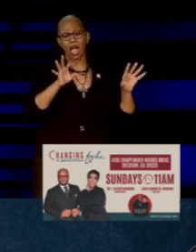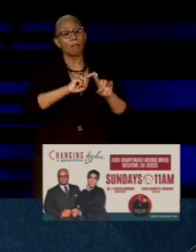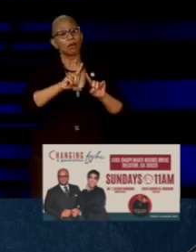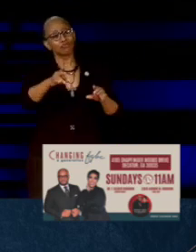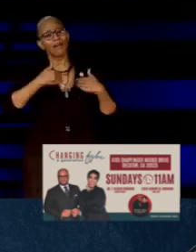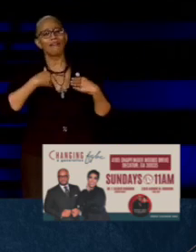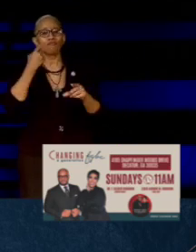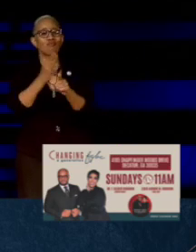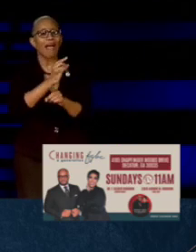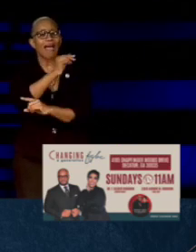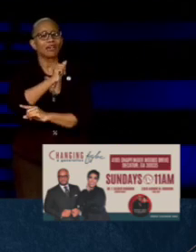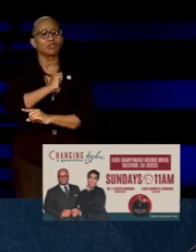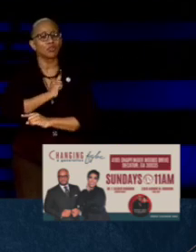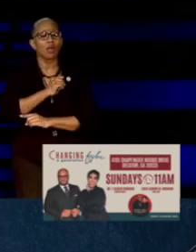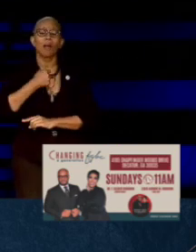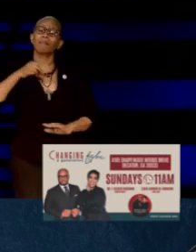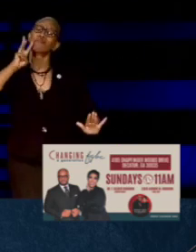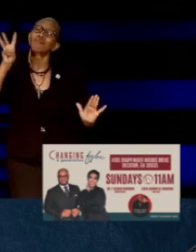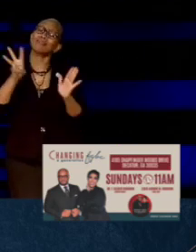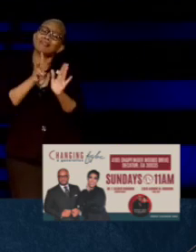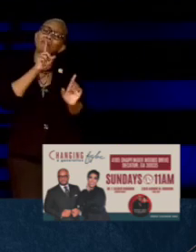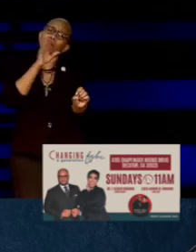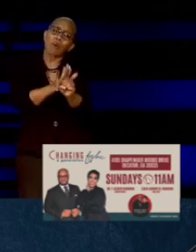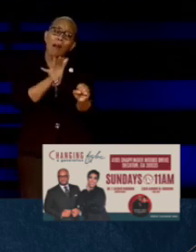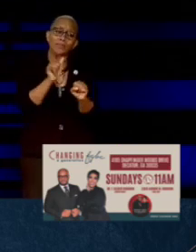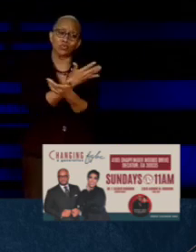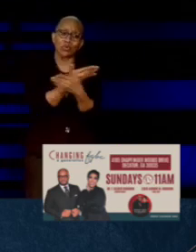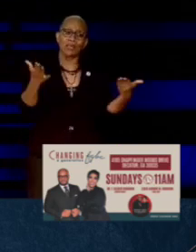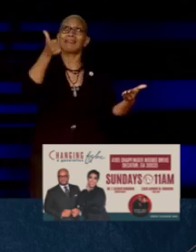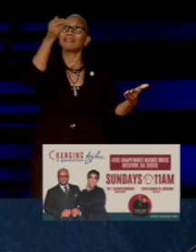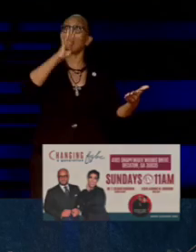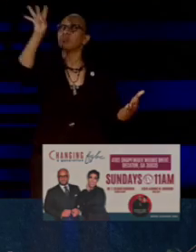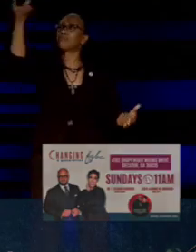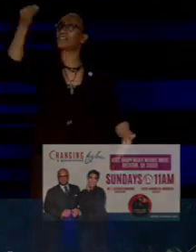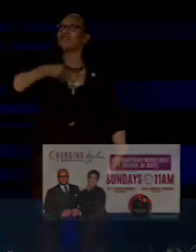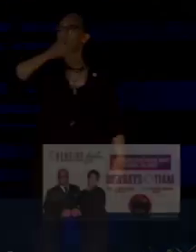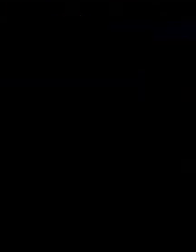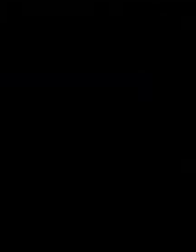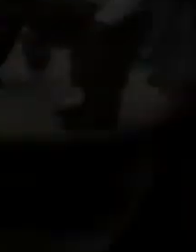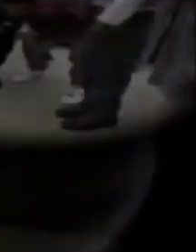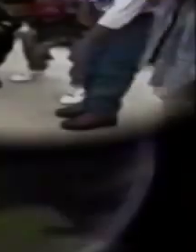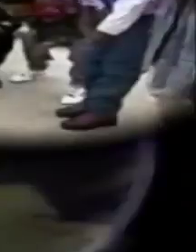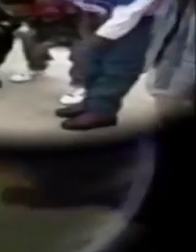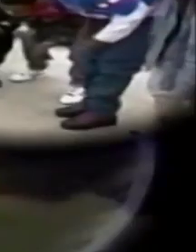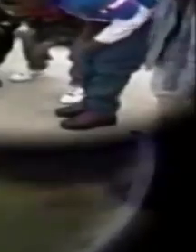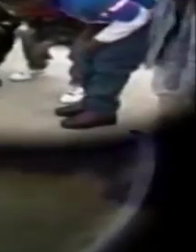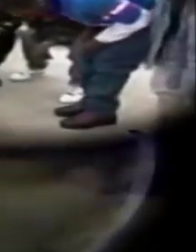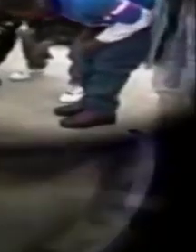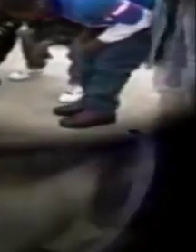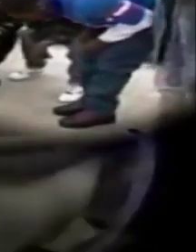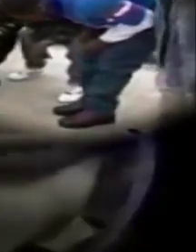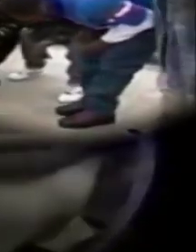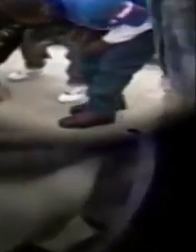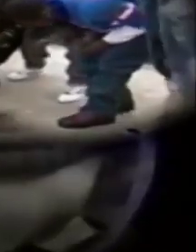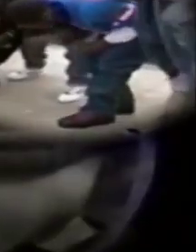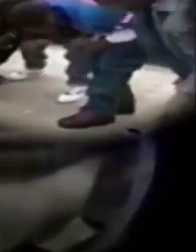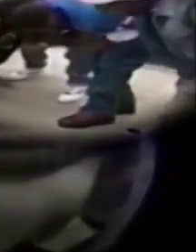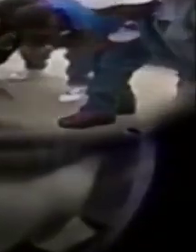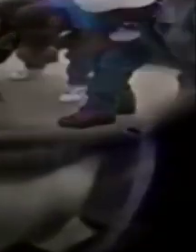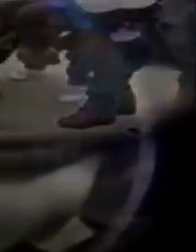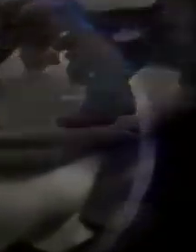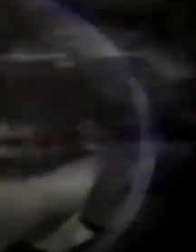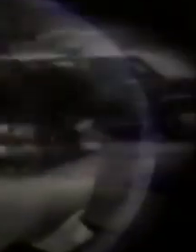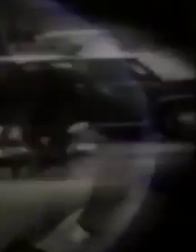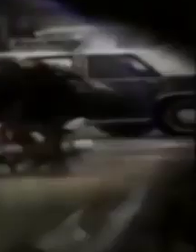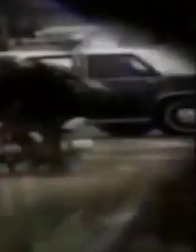right attitude, I'm a witness that the Lord will put an anointing upon you. Be not conformed to this world, but